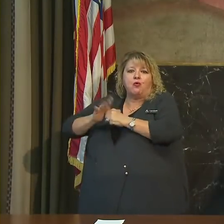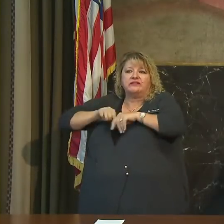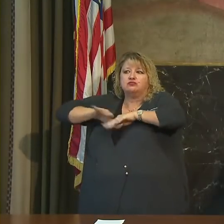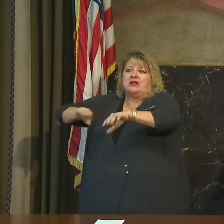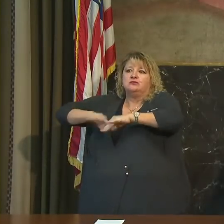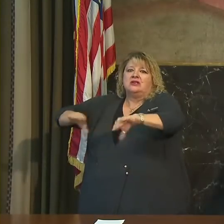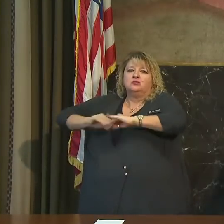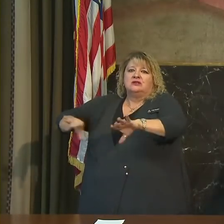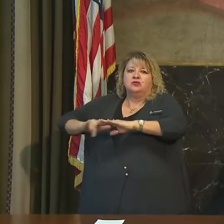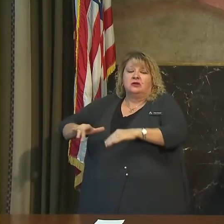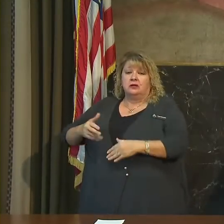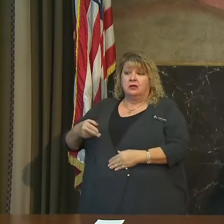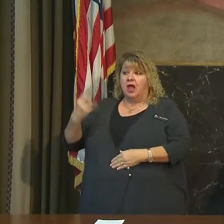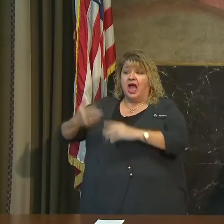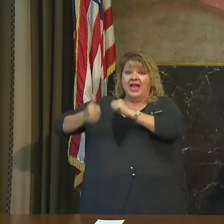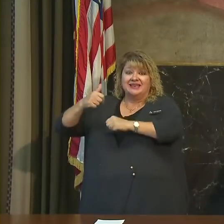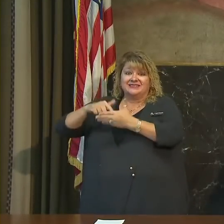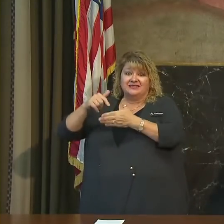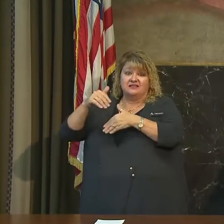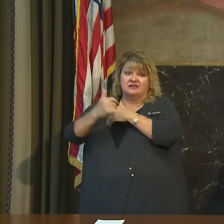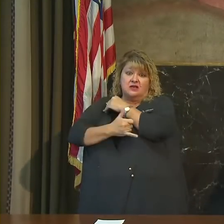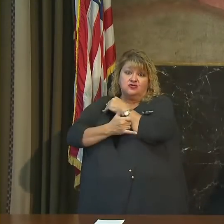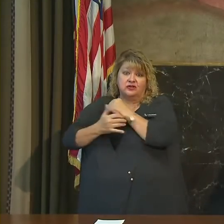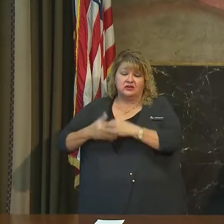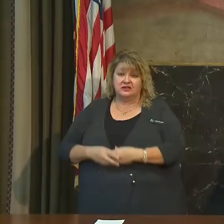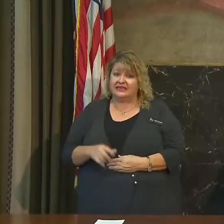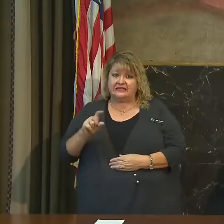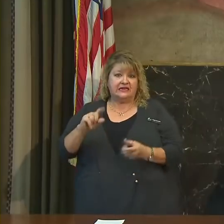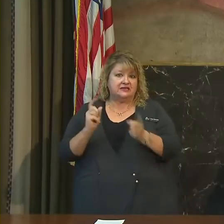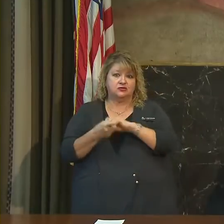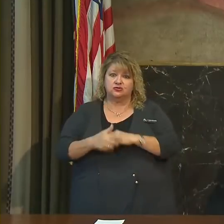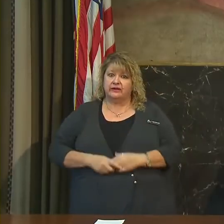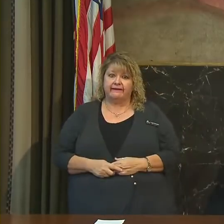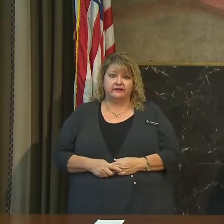That has to change, and it has to change now.